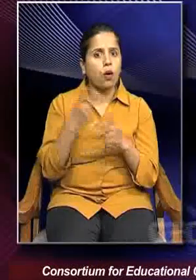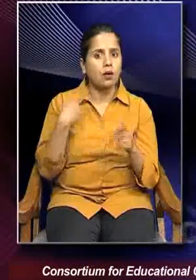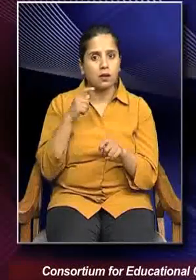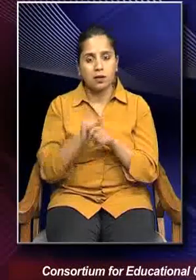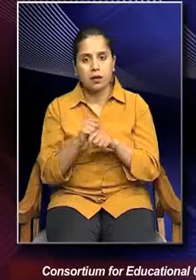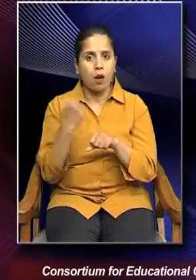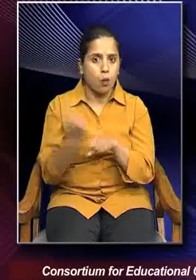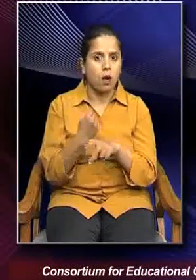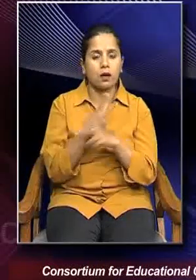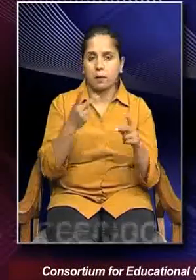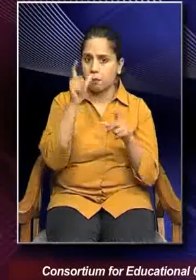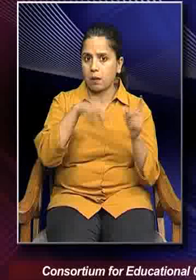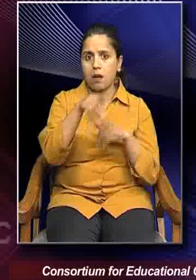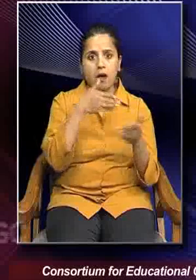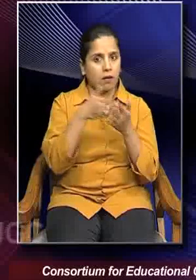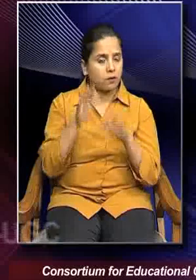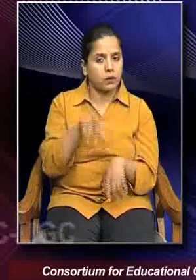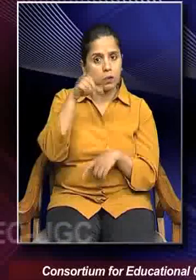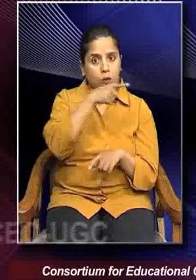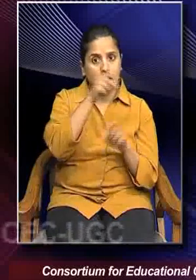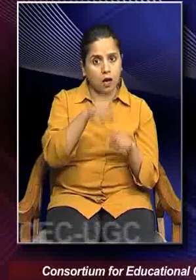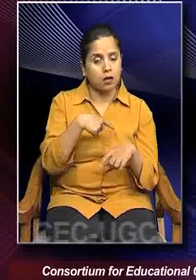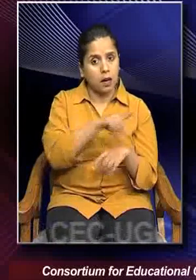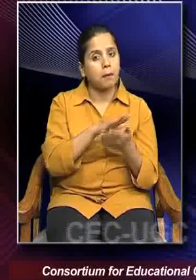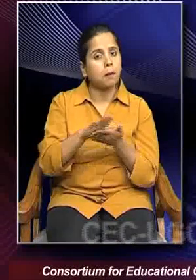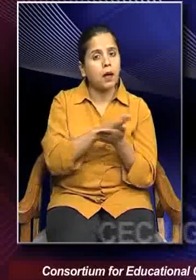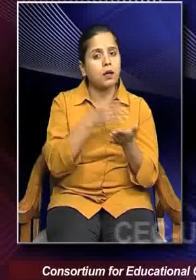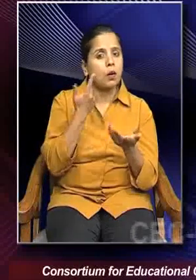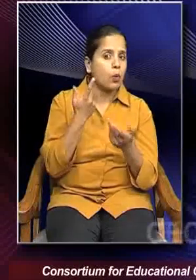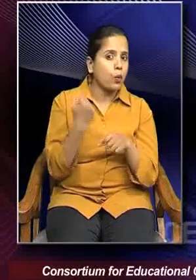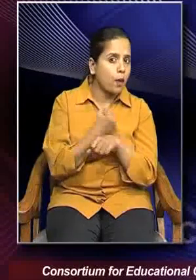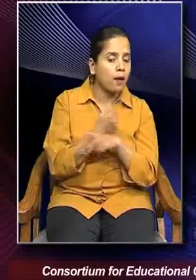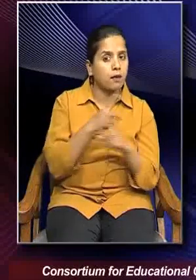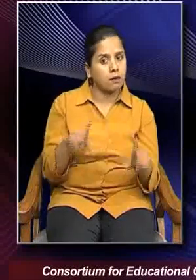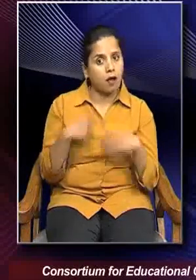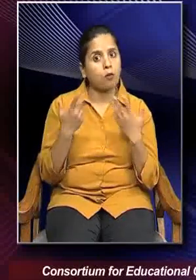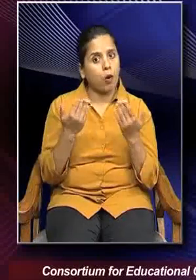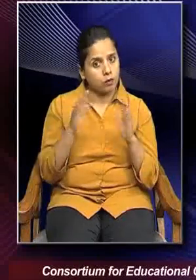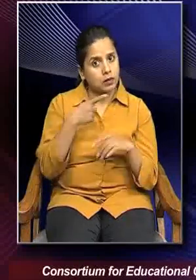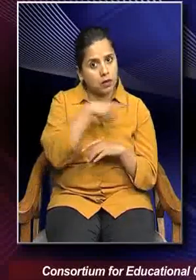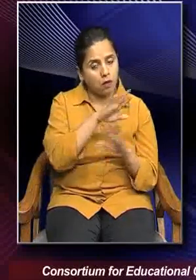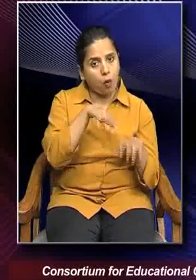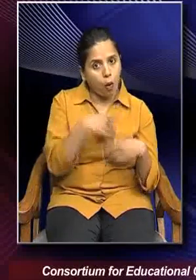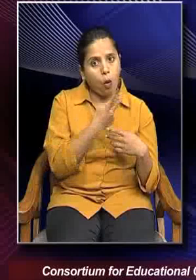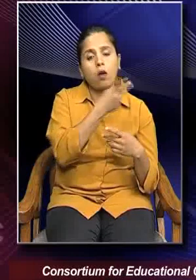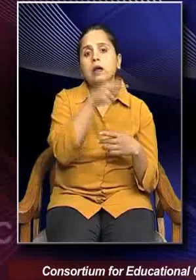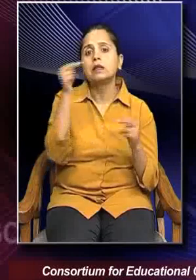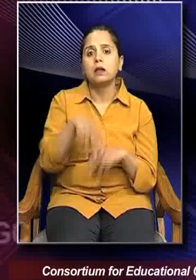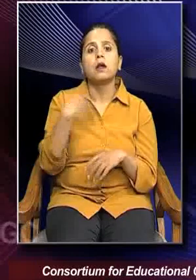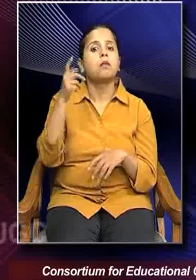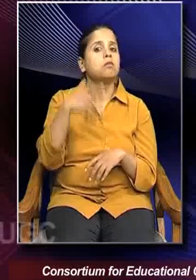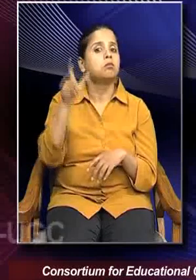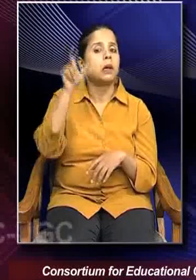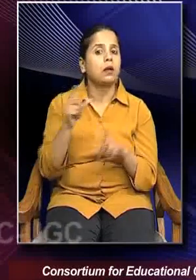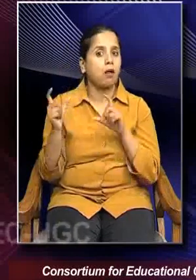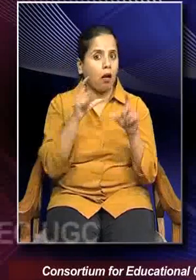of population is there. So whether people are able to do their basic necessities in life themselves, or they require any formal